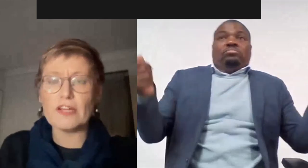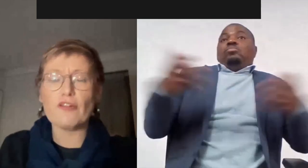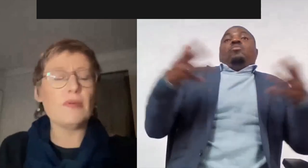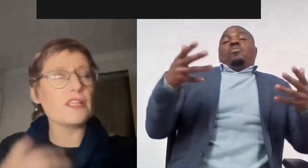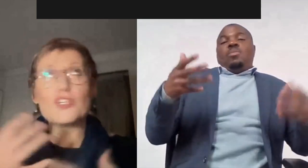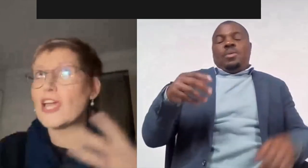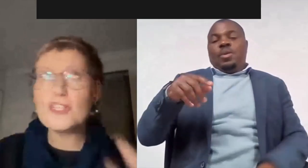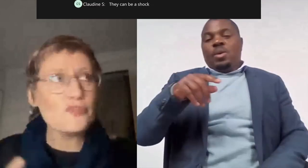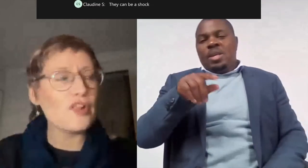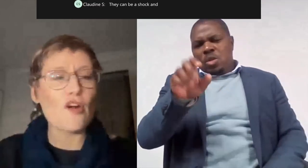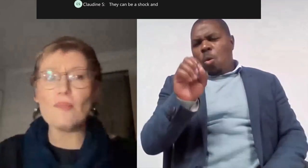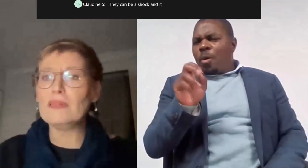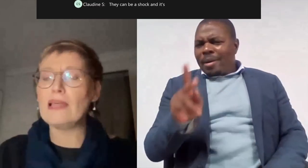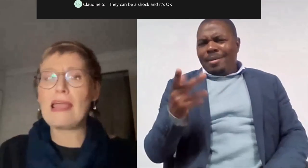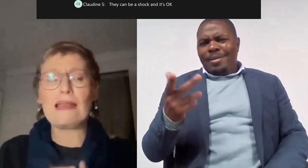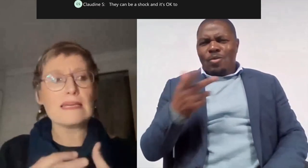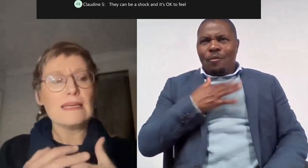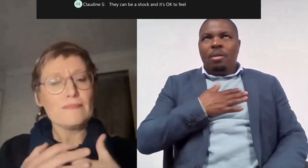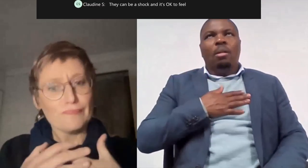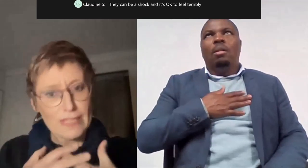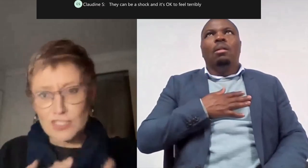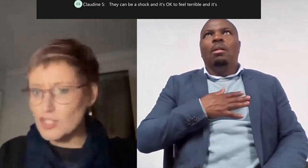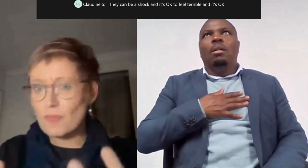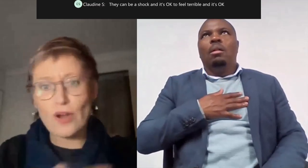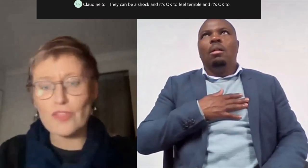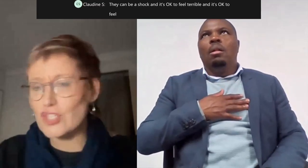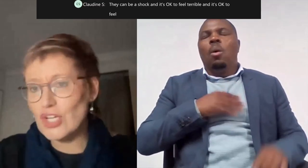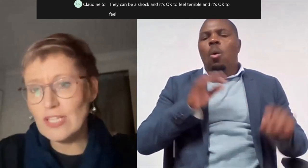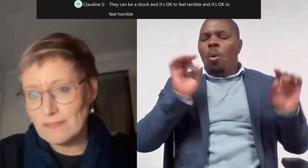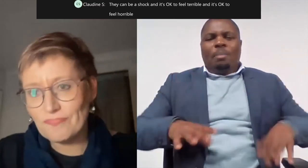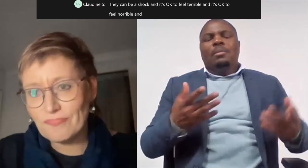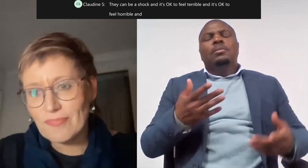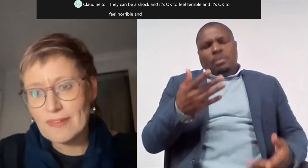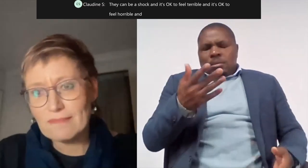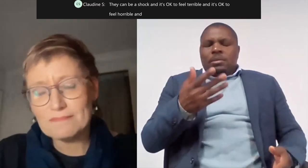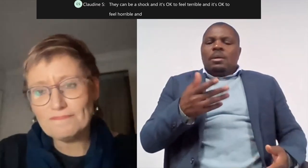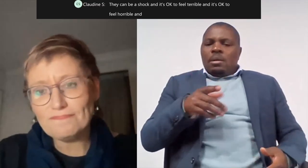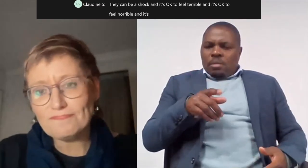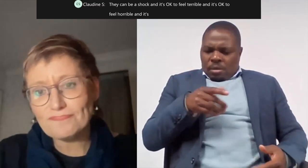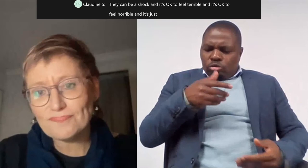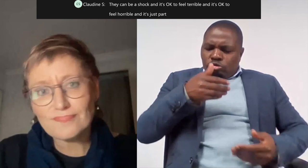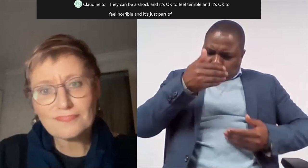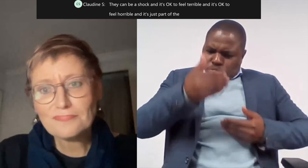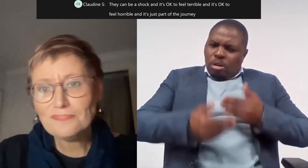it's okay to feel terrible, and it's okay to feel horrible, and it's just part of the journey.